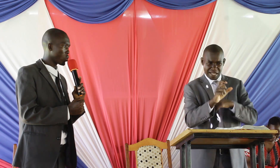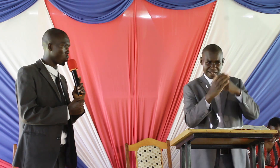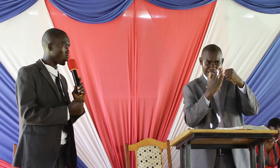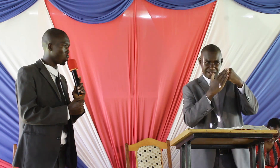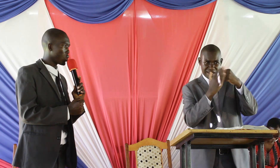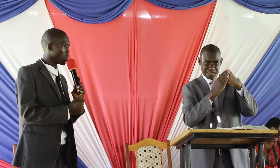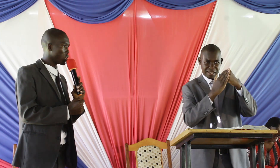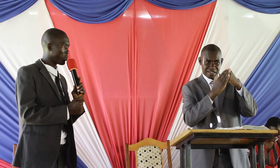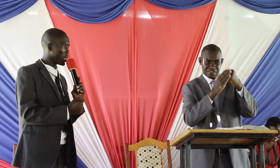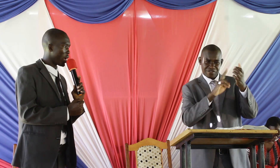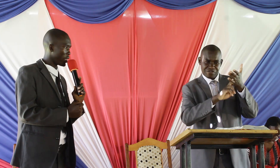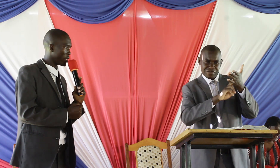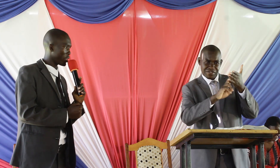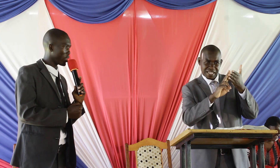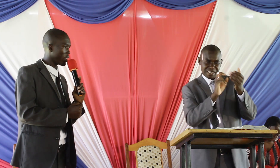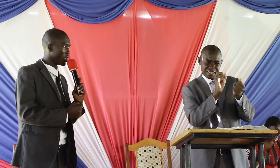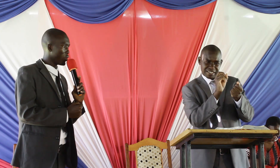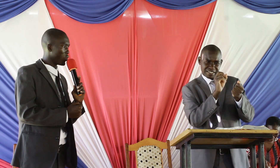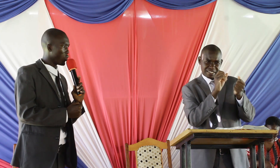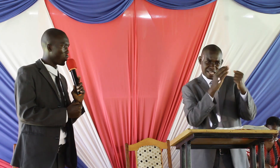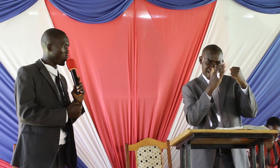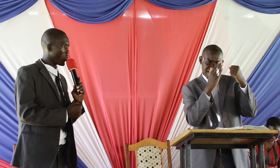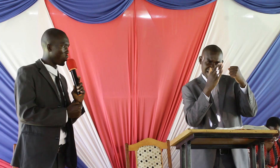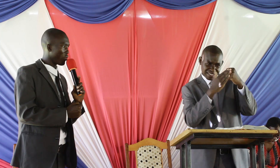Matthew chapter